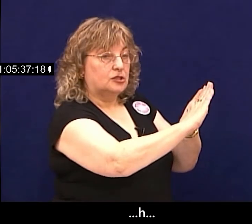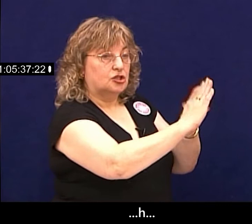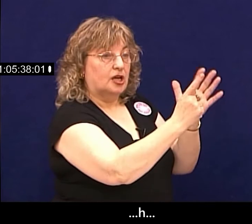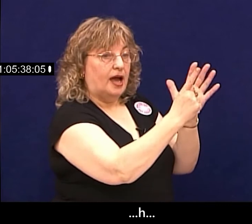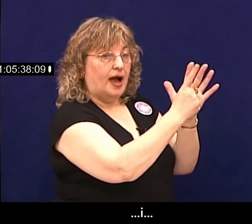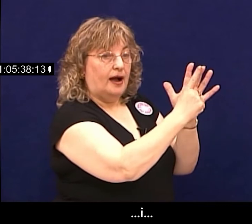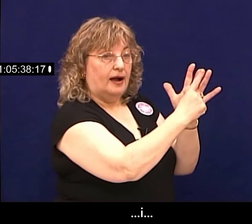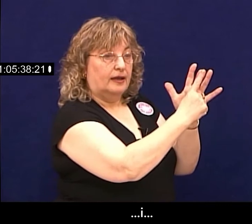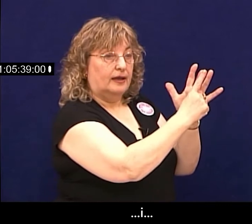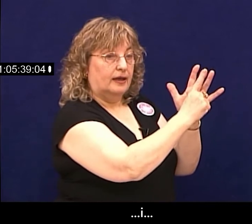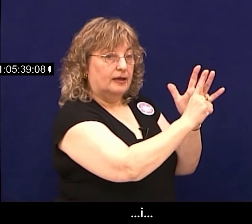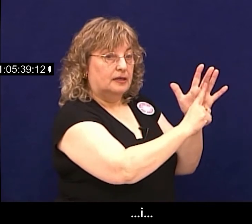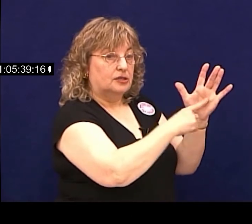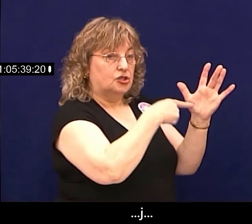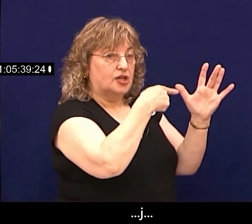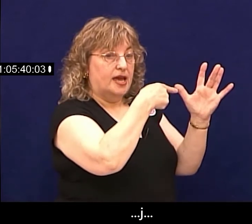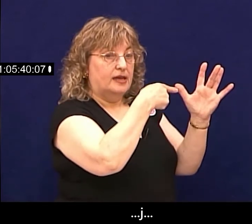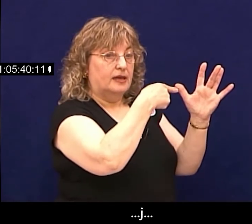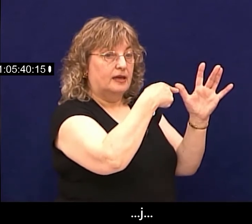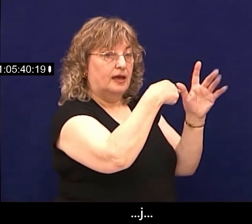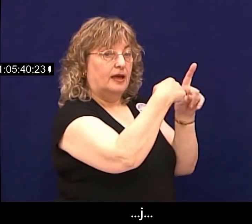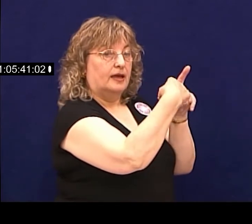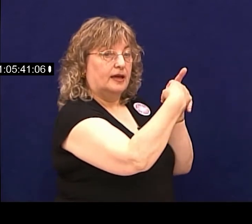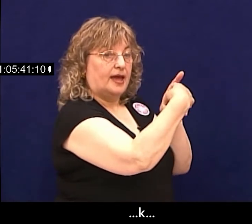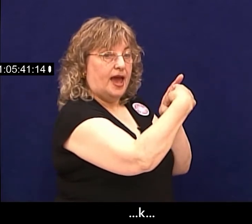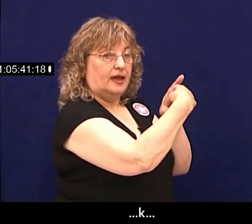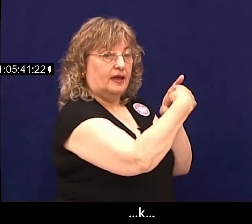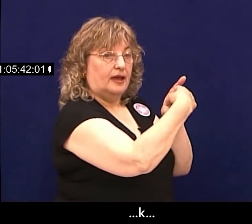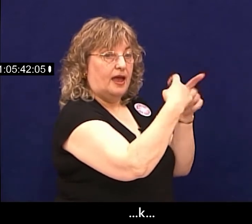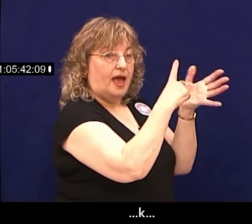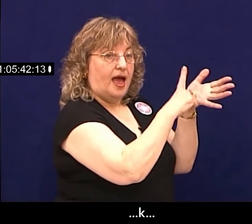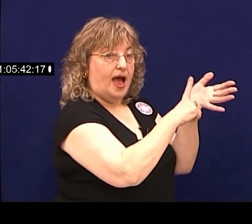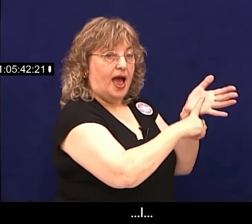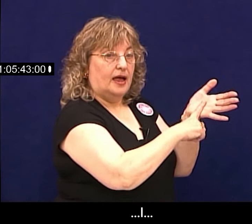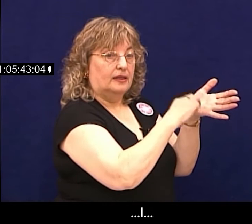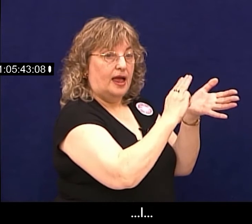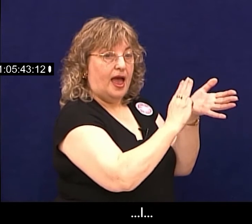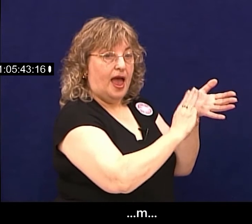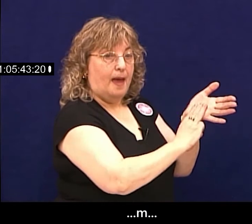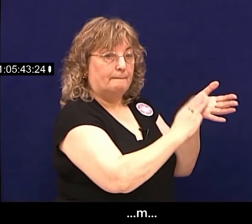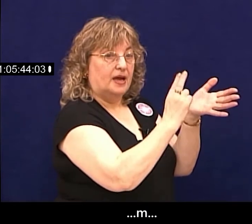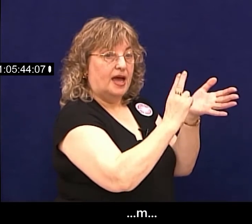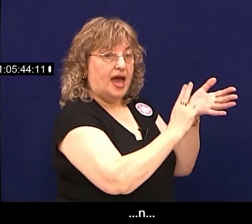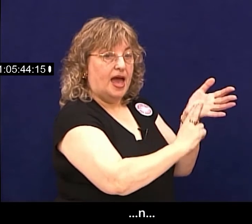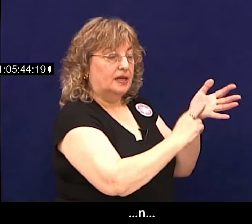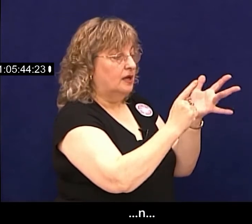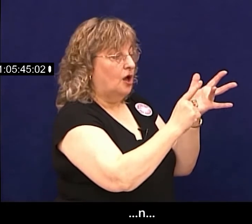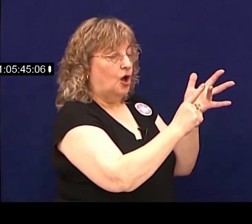H, I, J, K, L, M, N,